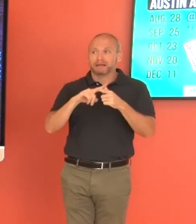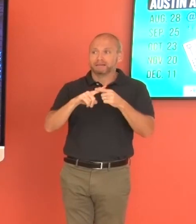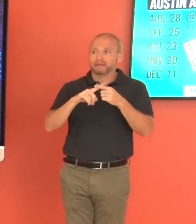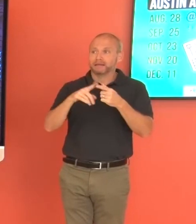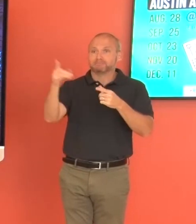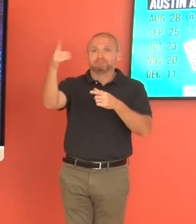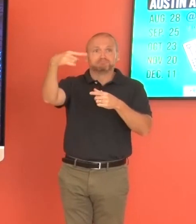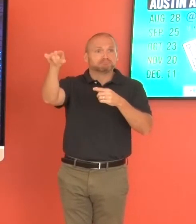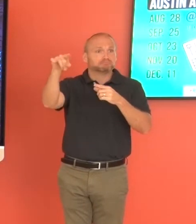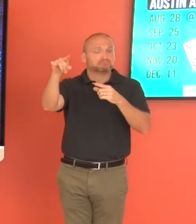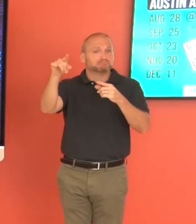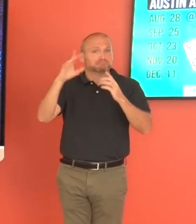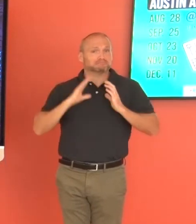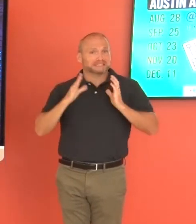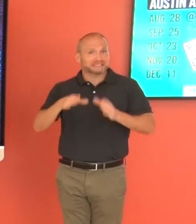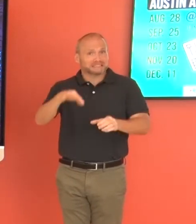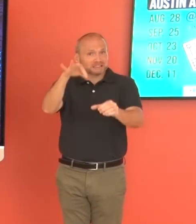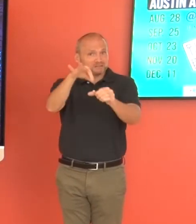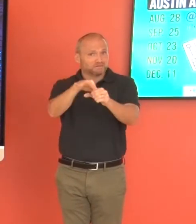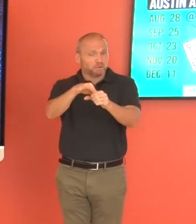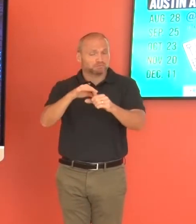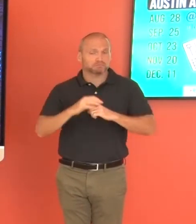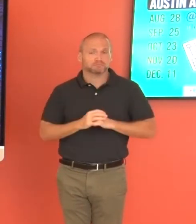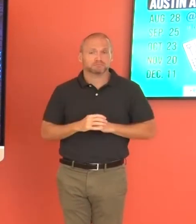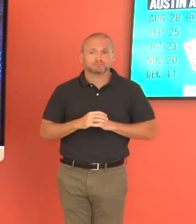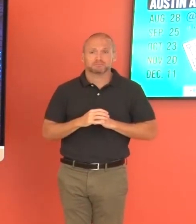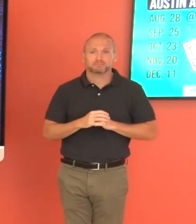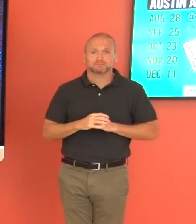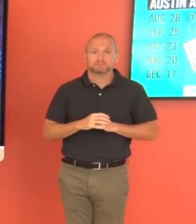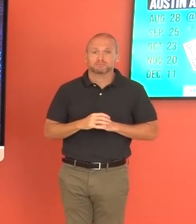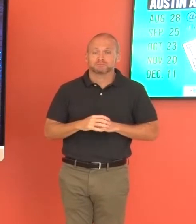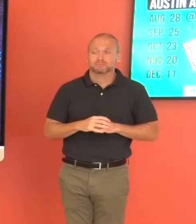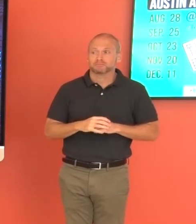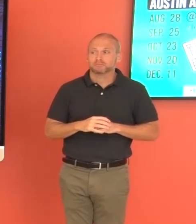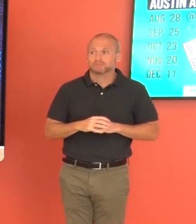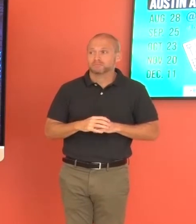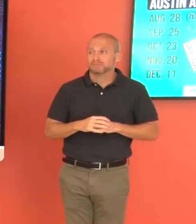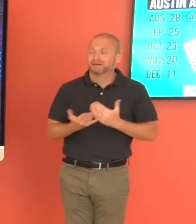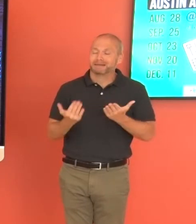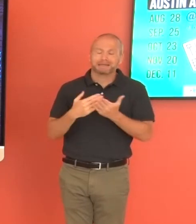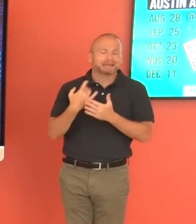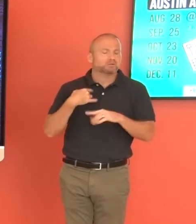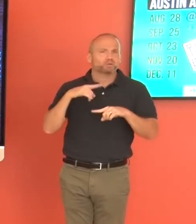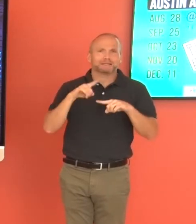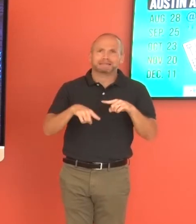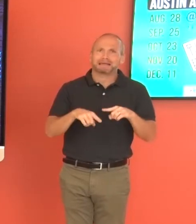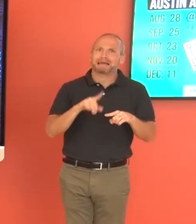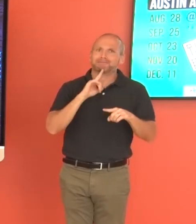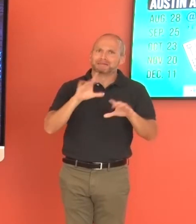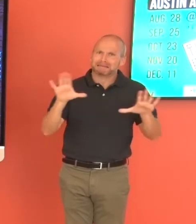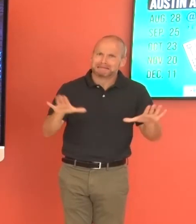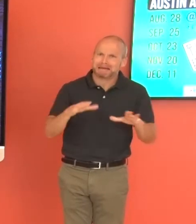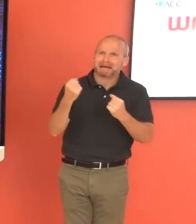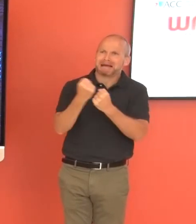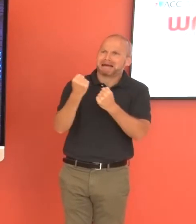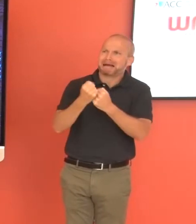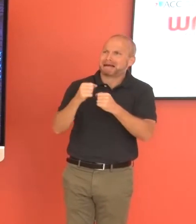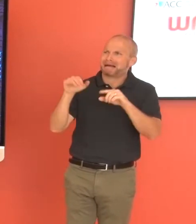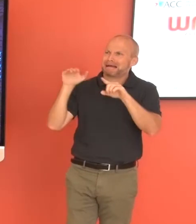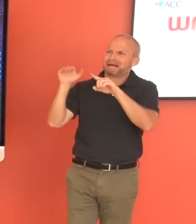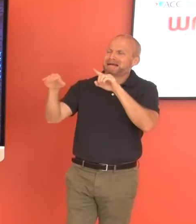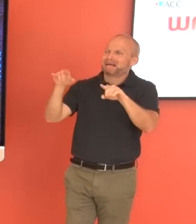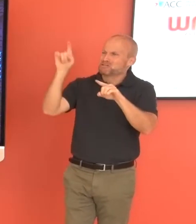on. But once again, you know, we're in a position where we can't advocate for it. It has to be a